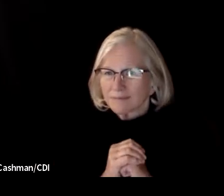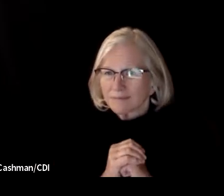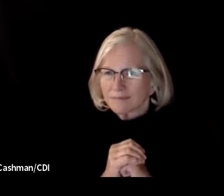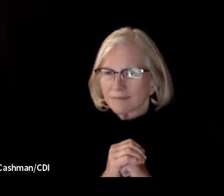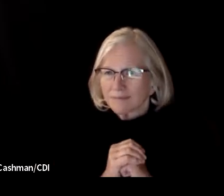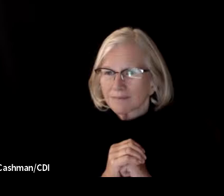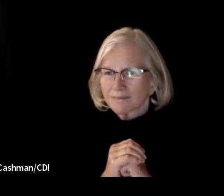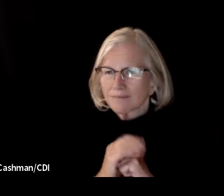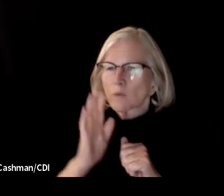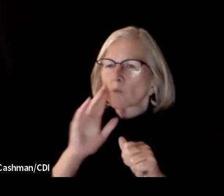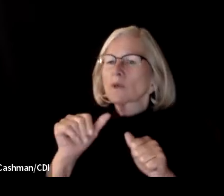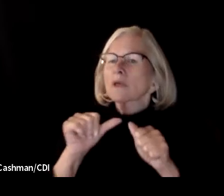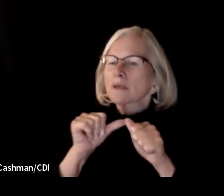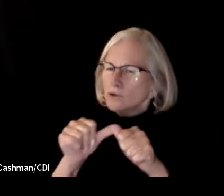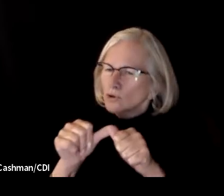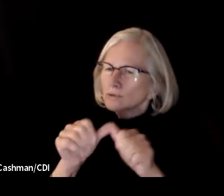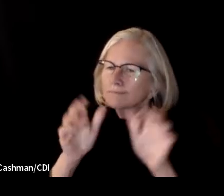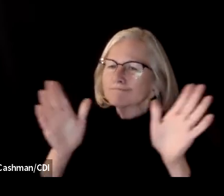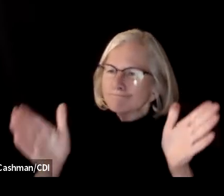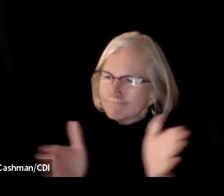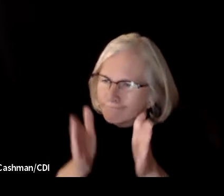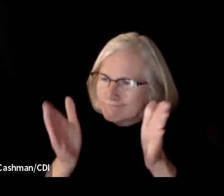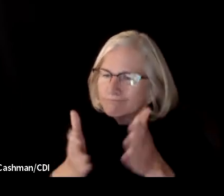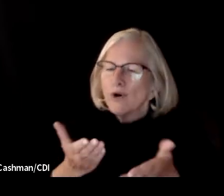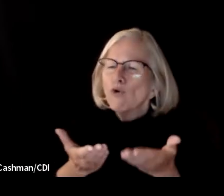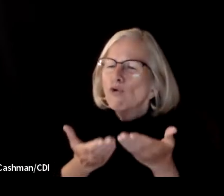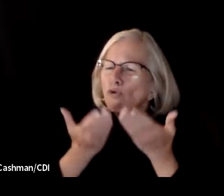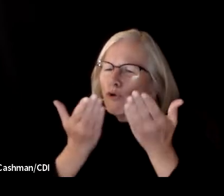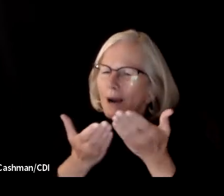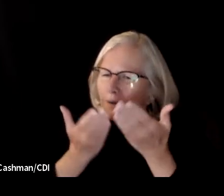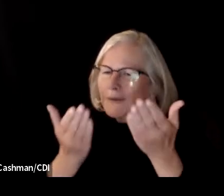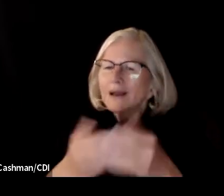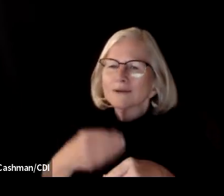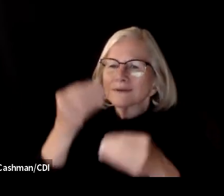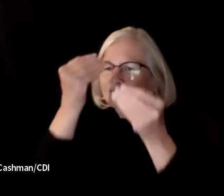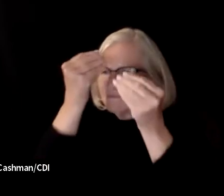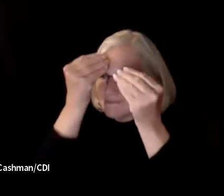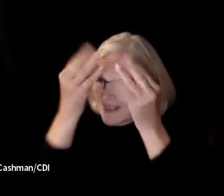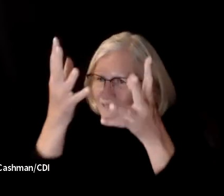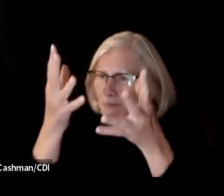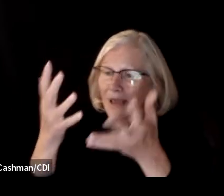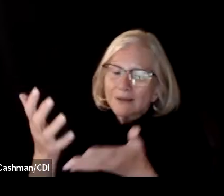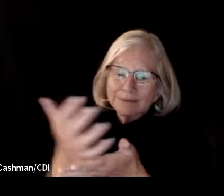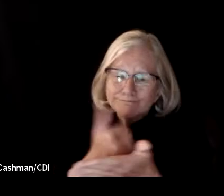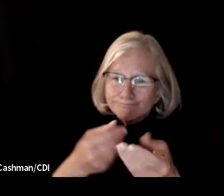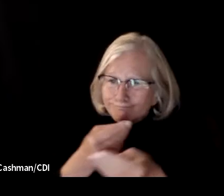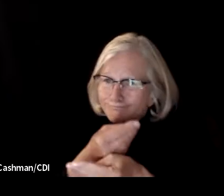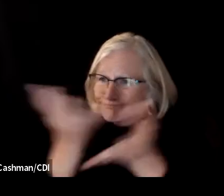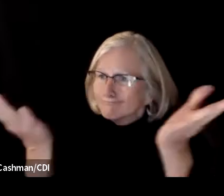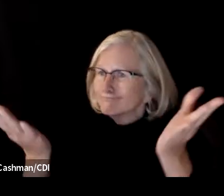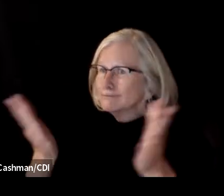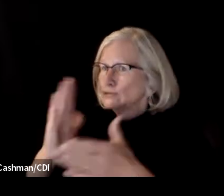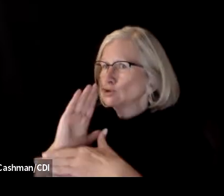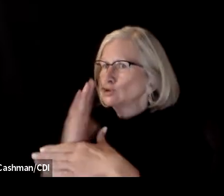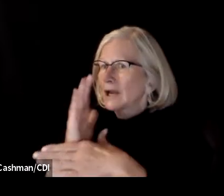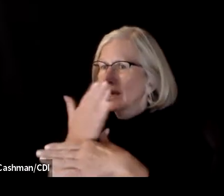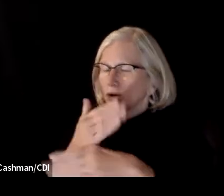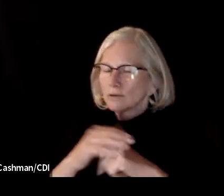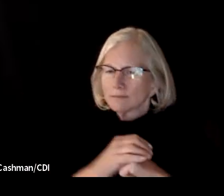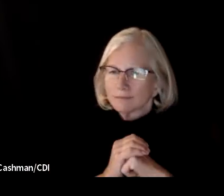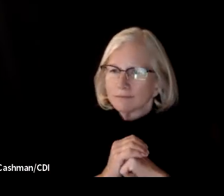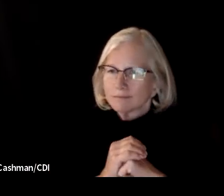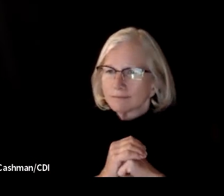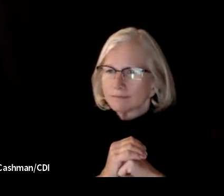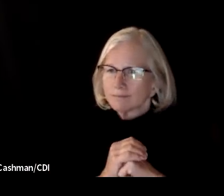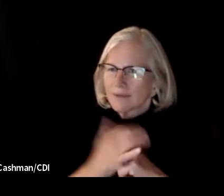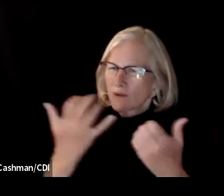these recommendations, to share the data with locals and encourage them to think about increasing kind of community level